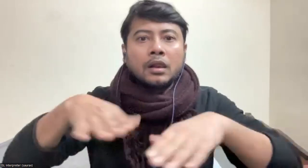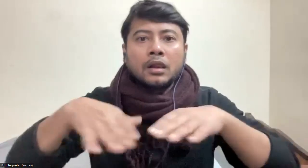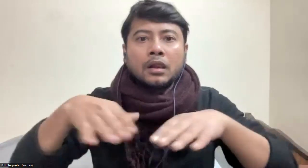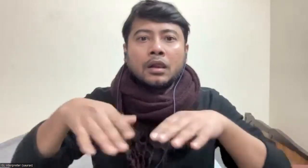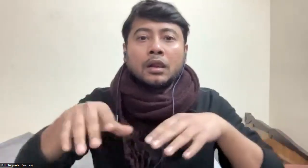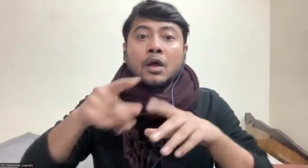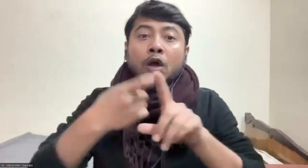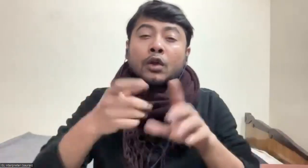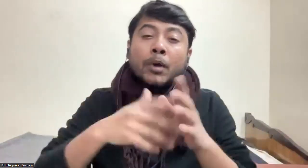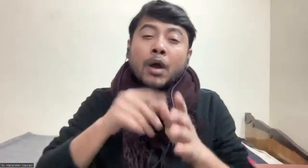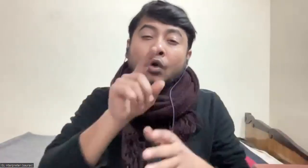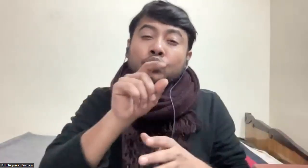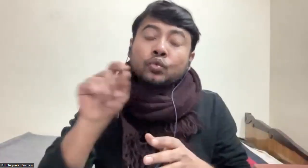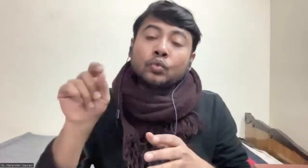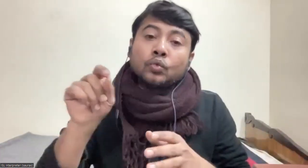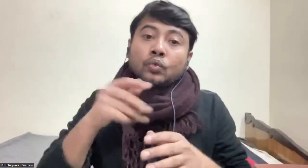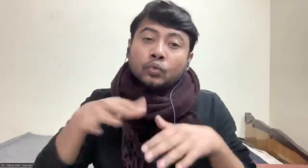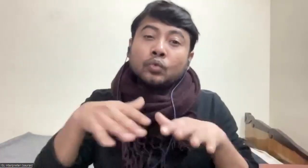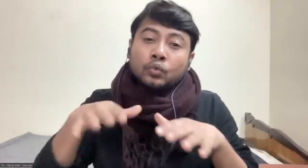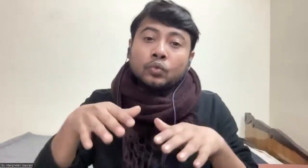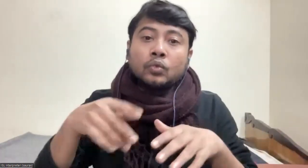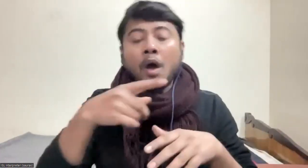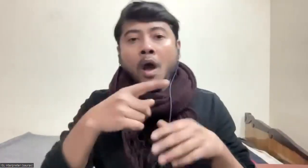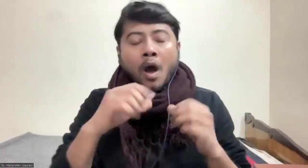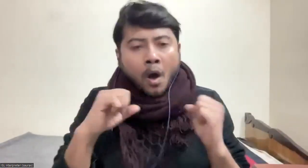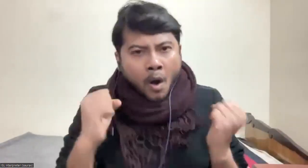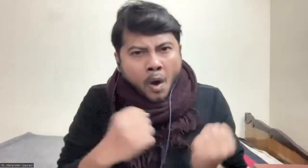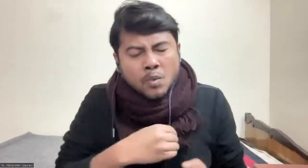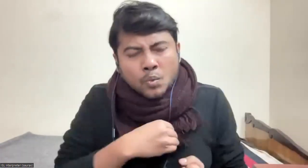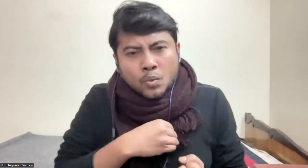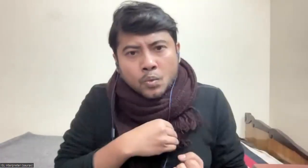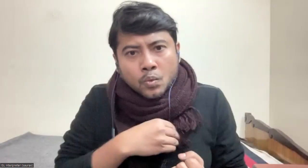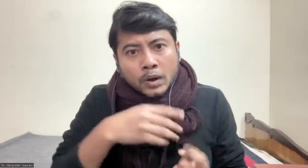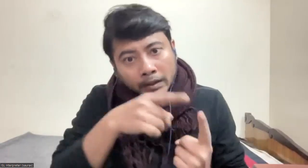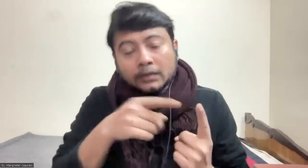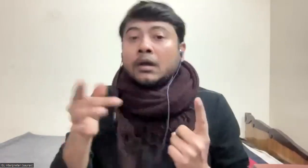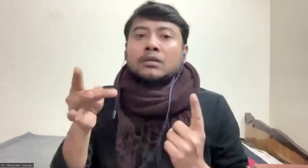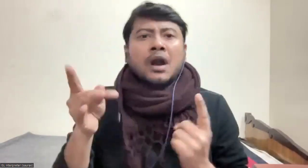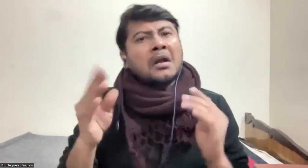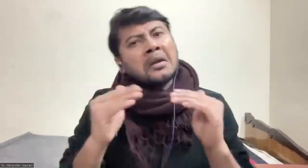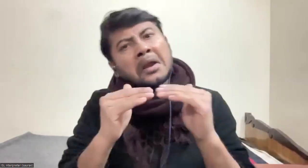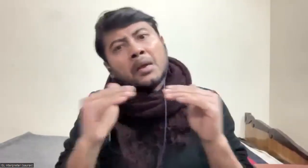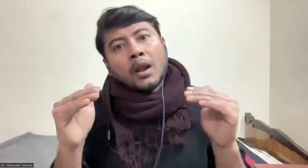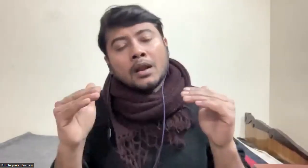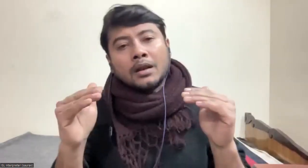the same level as chanting, then that becomes an offense.